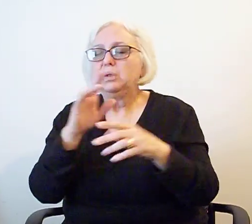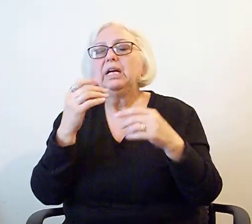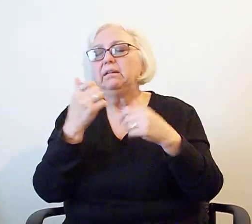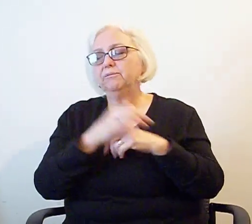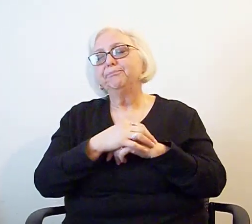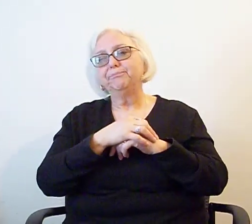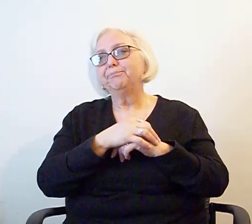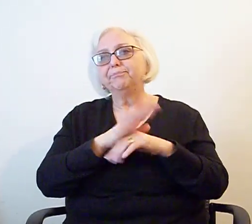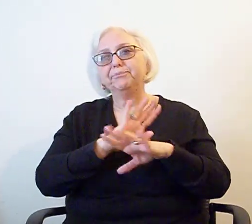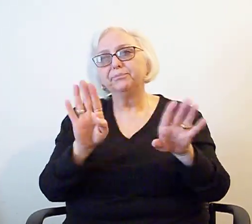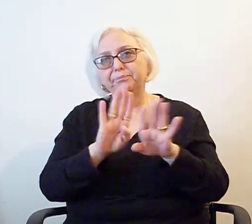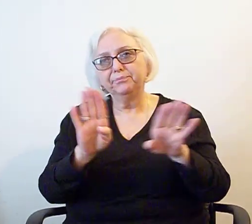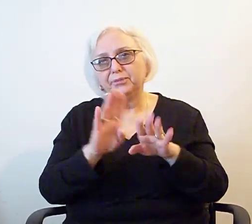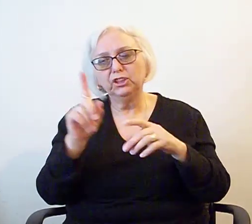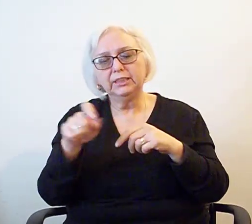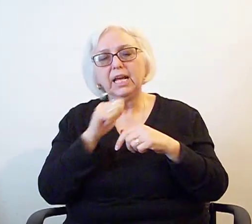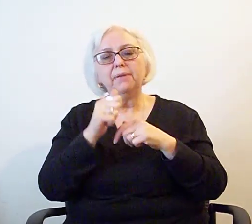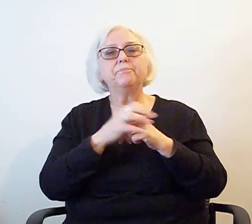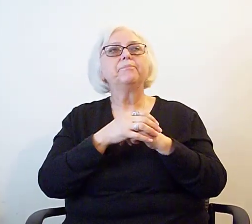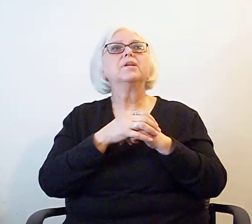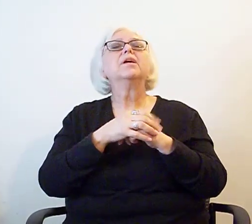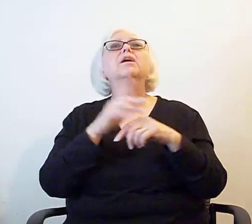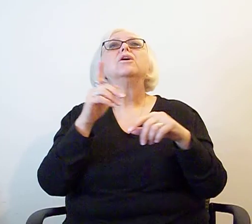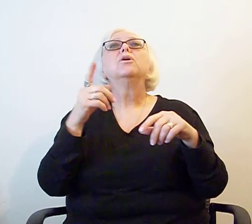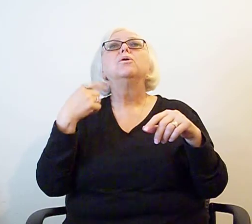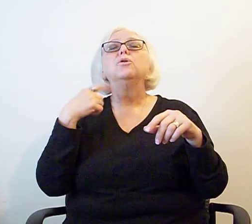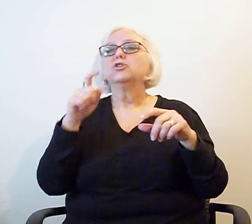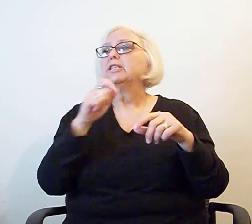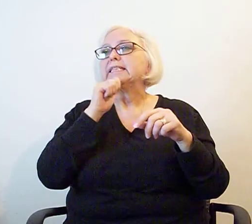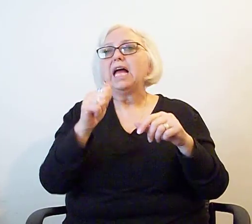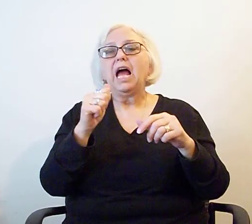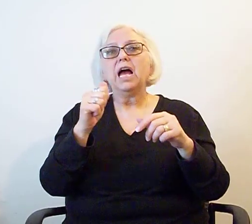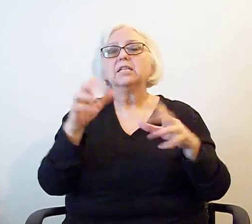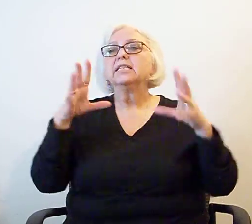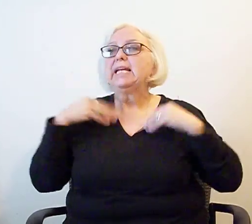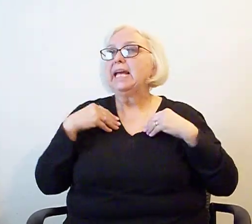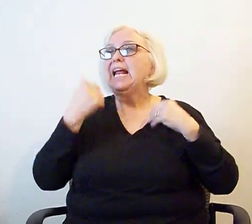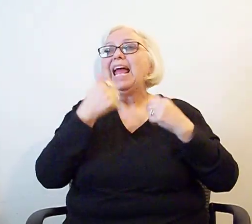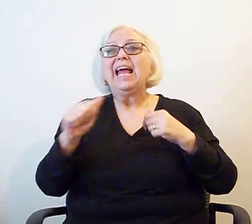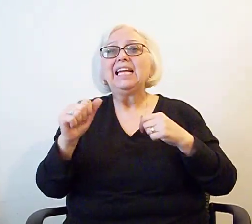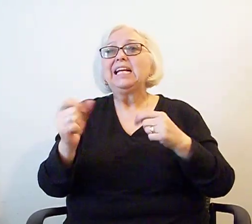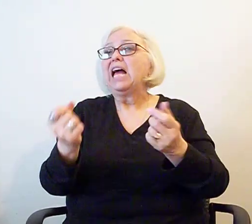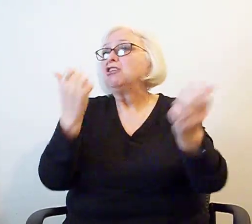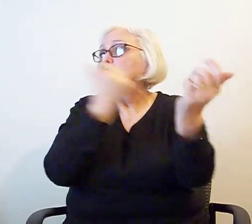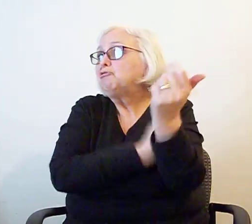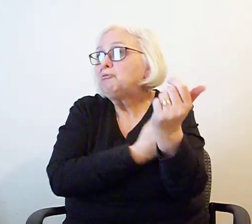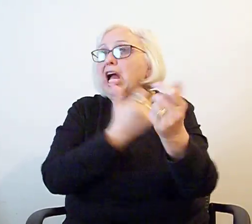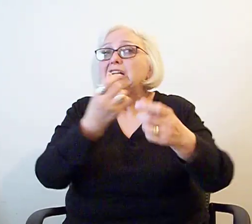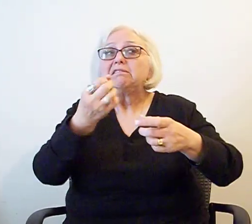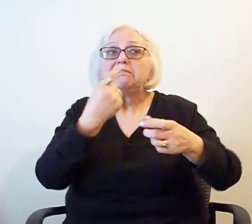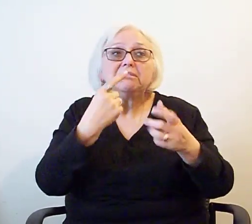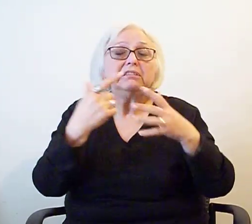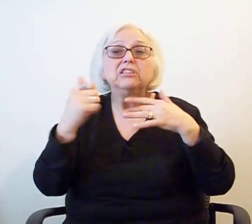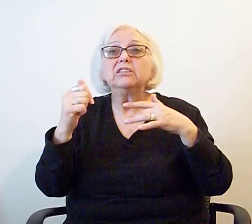You should not receive chemical restrictions or behavioral